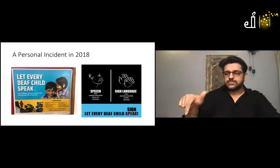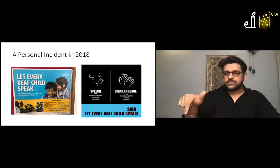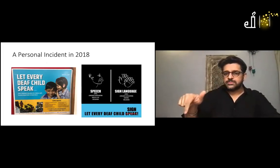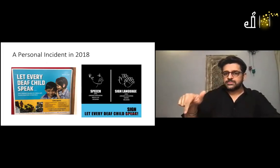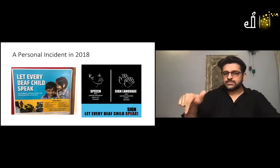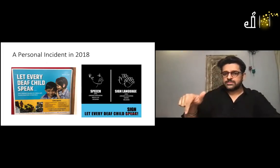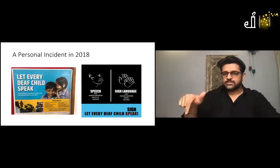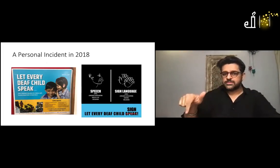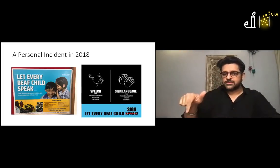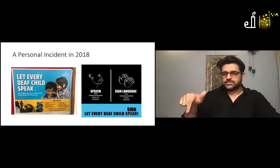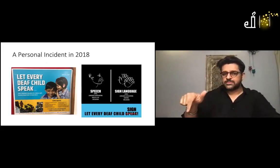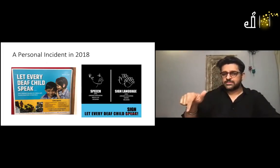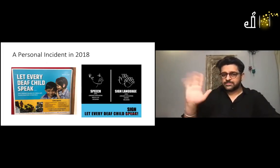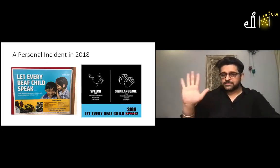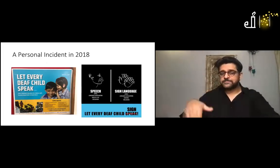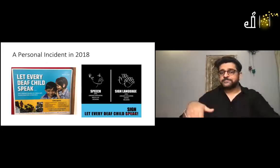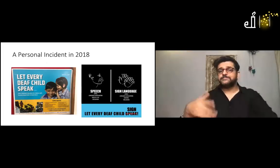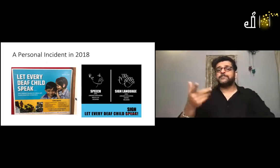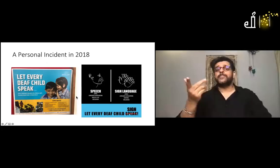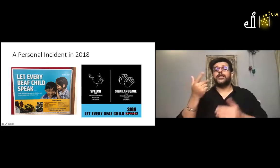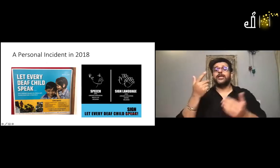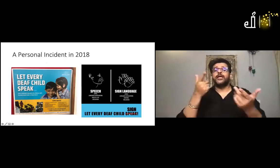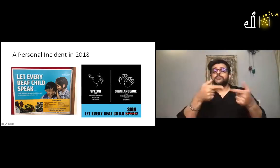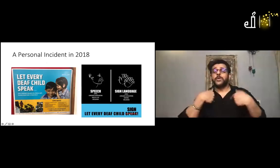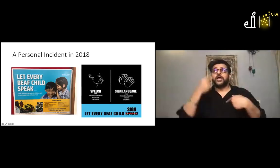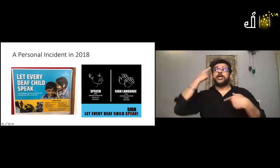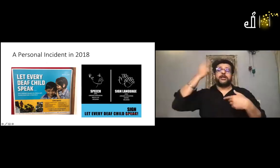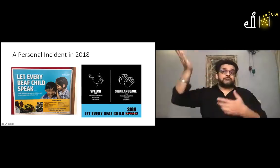all deaf children must sign.